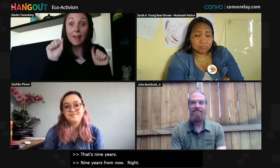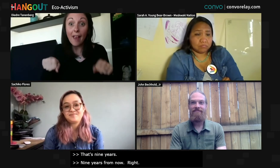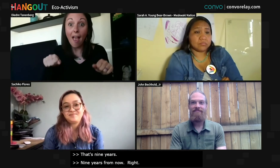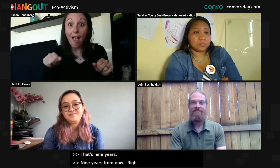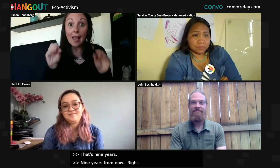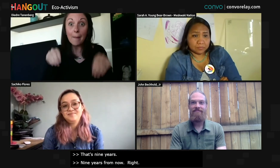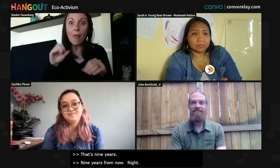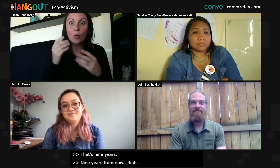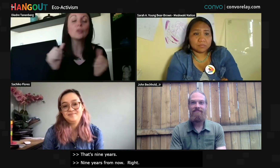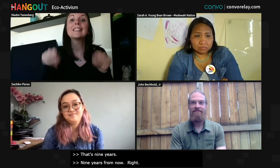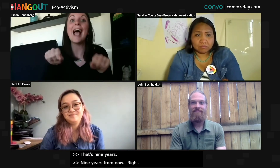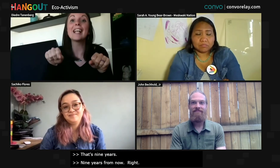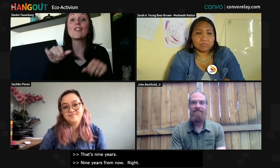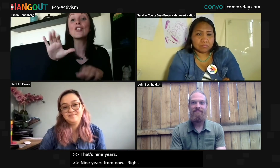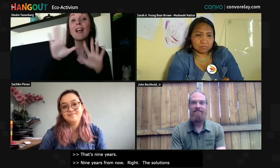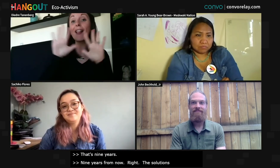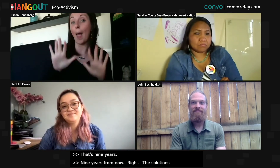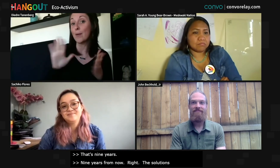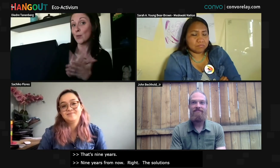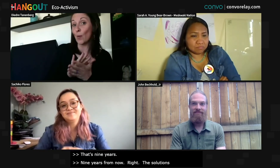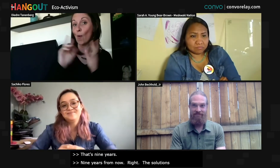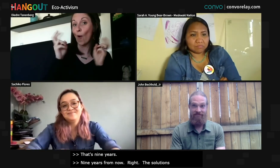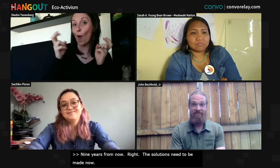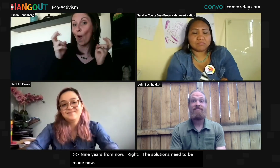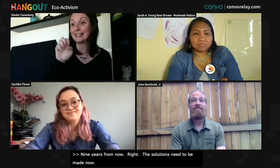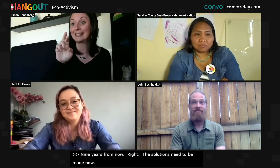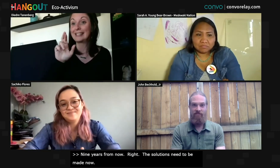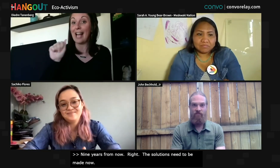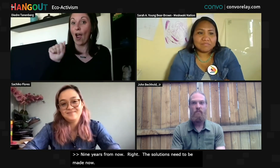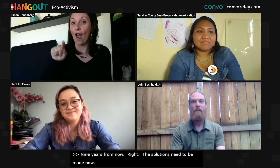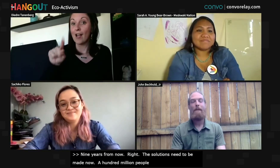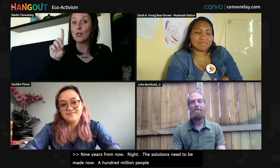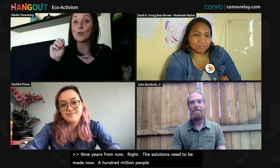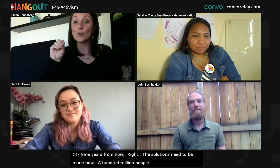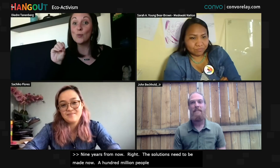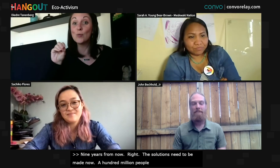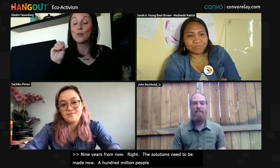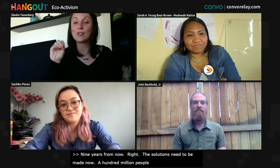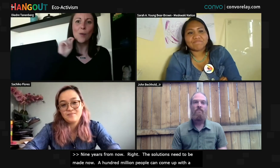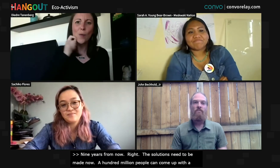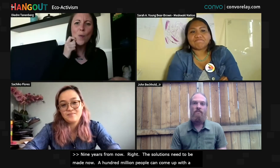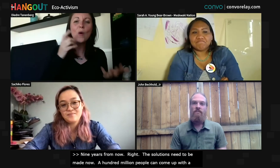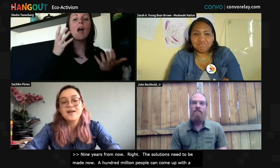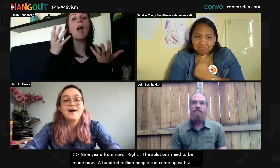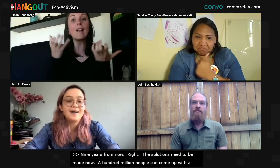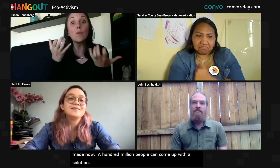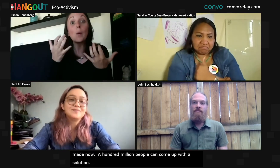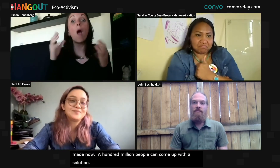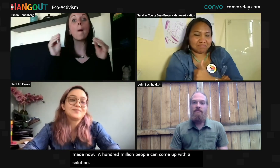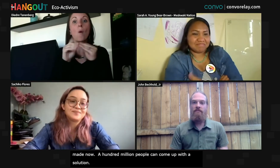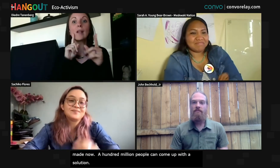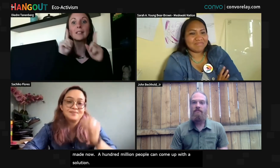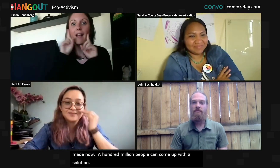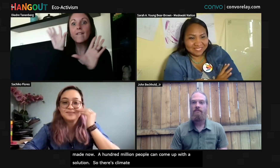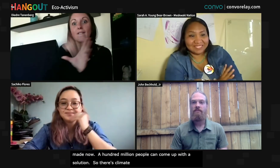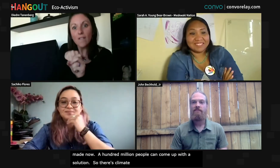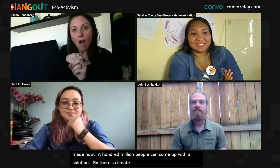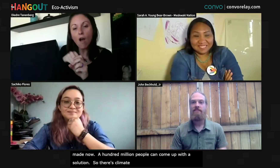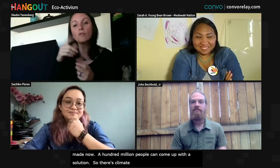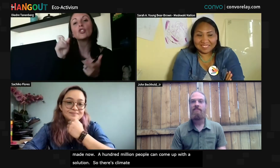to be made now. 100 million people can come up with a solution. So there's climate school, and it's the same thing as Diedre is doing now. And we